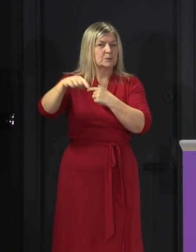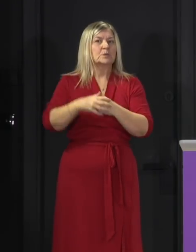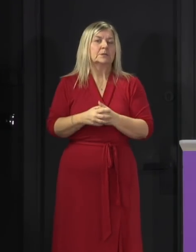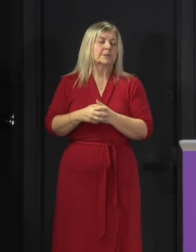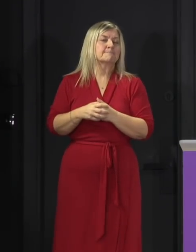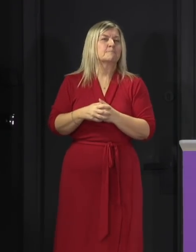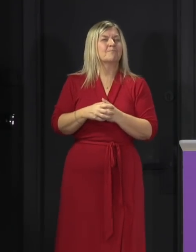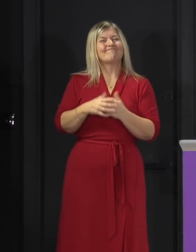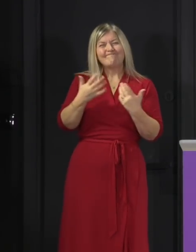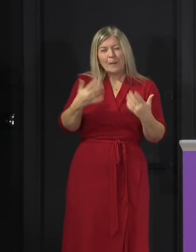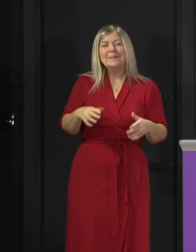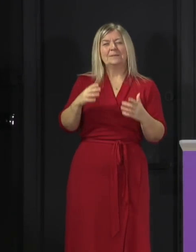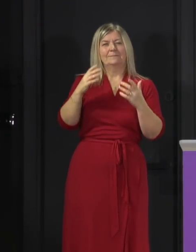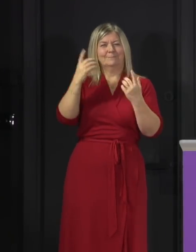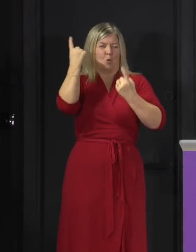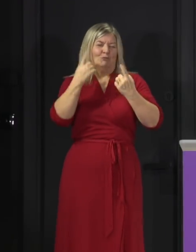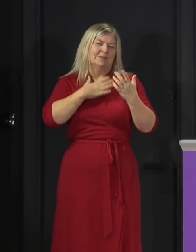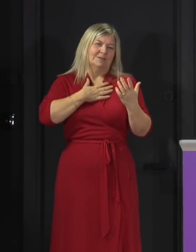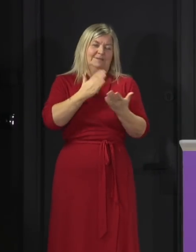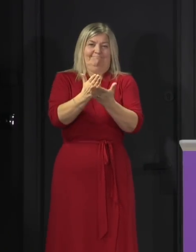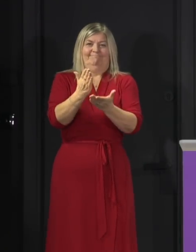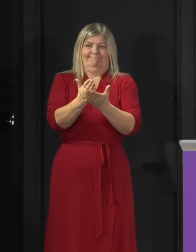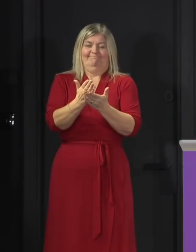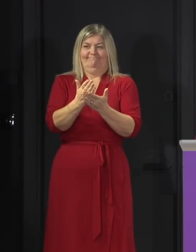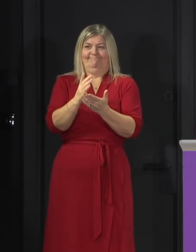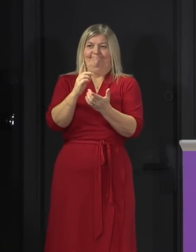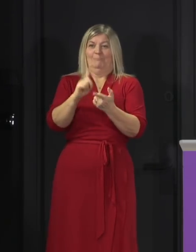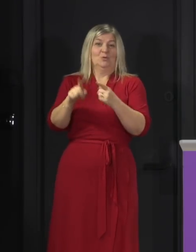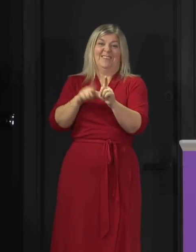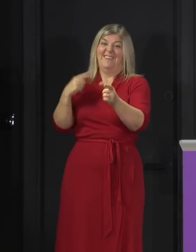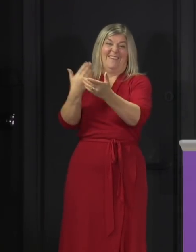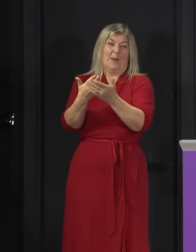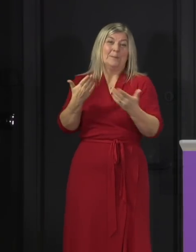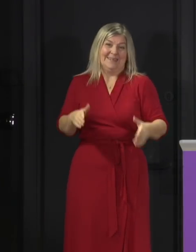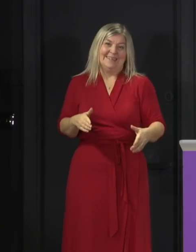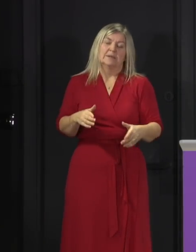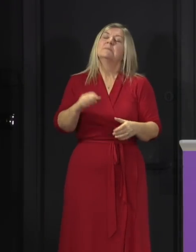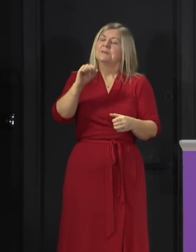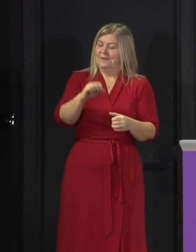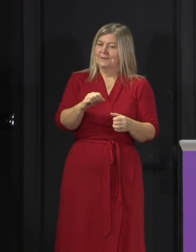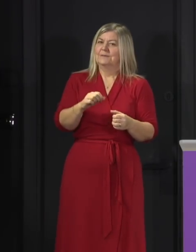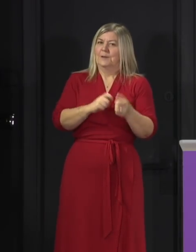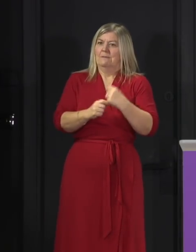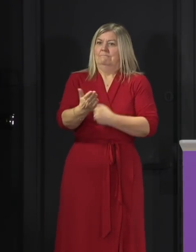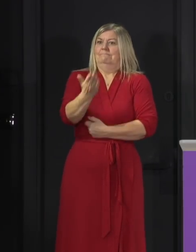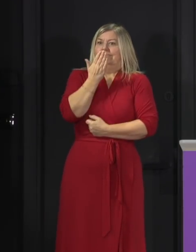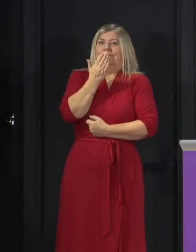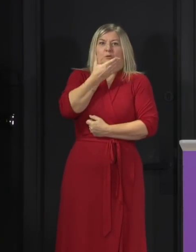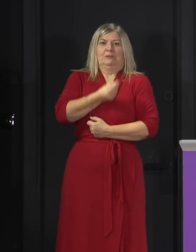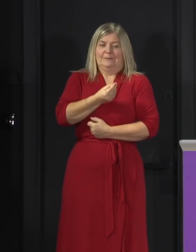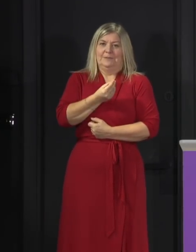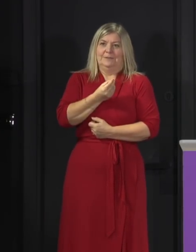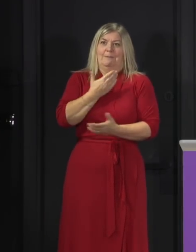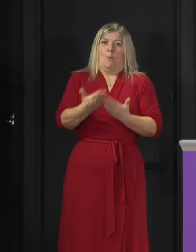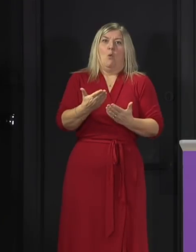I've been concerned about Christmas probably for most of this year, although that concern has increased the closer to Christmas we've got. It has always